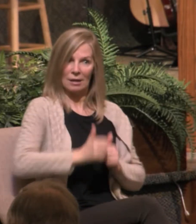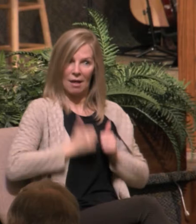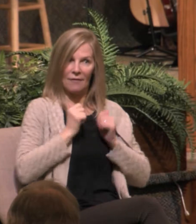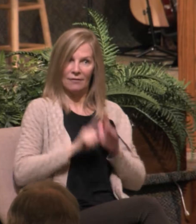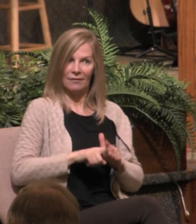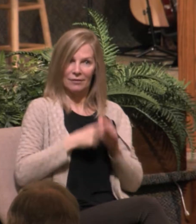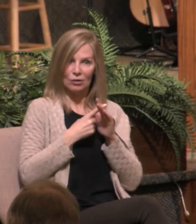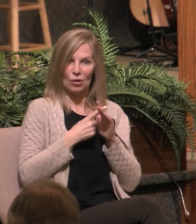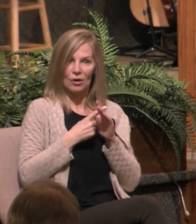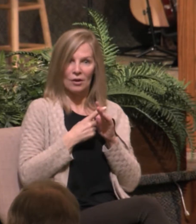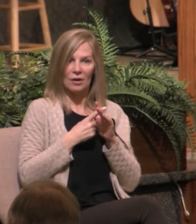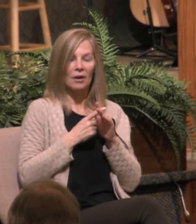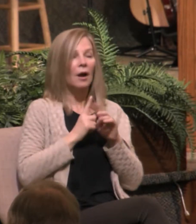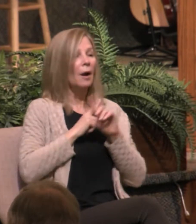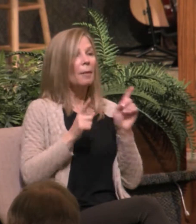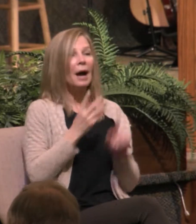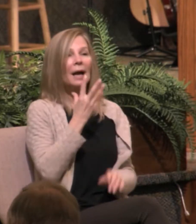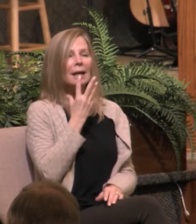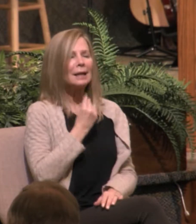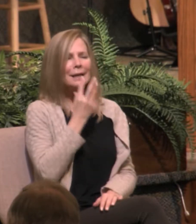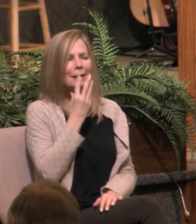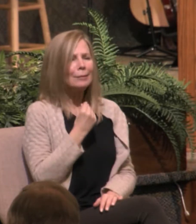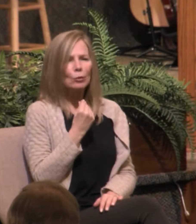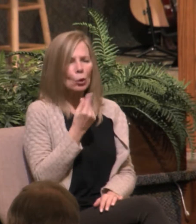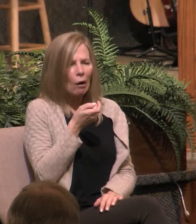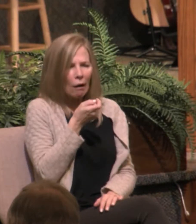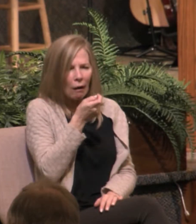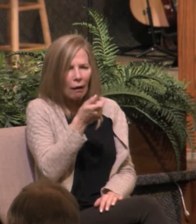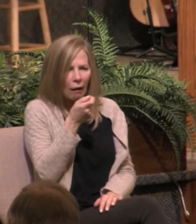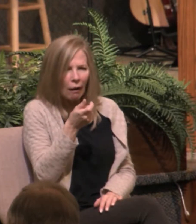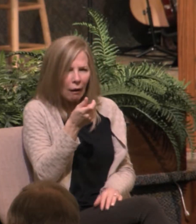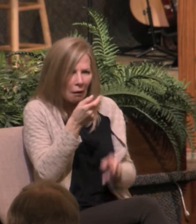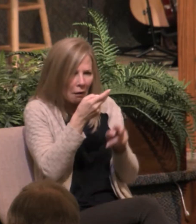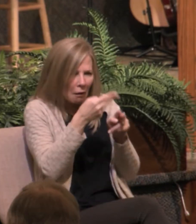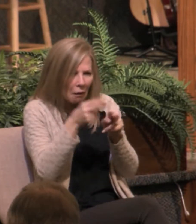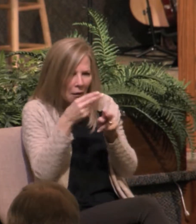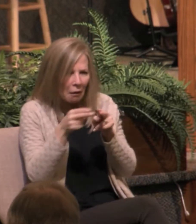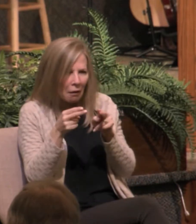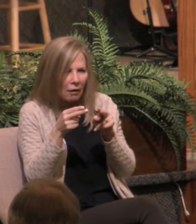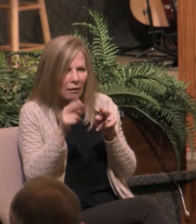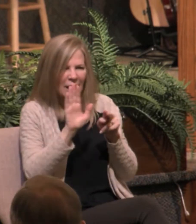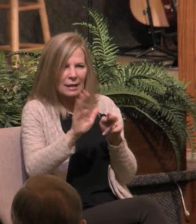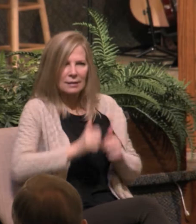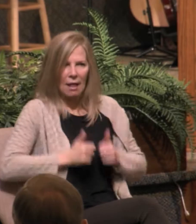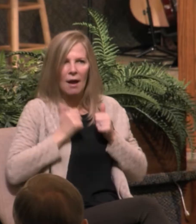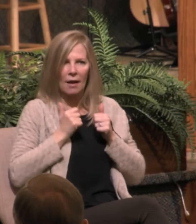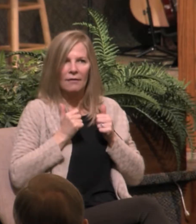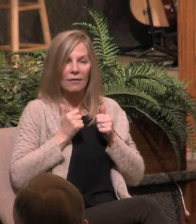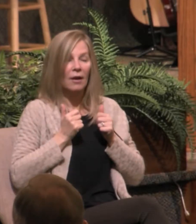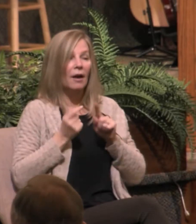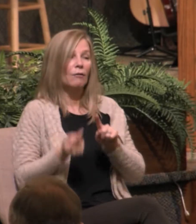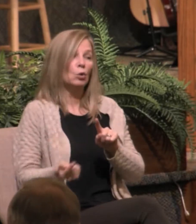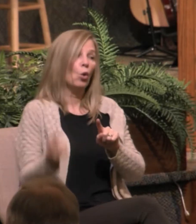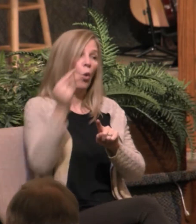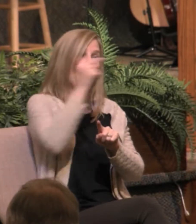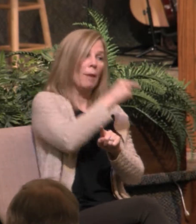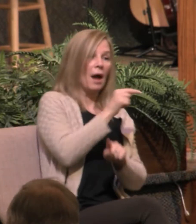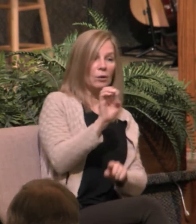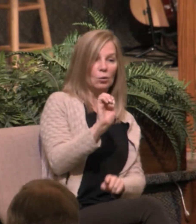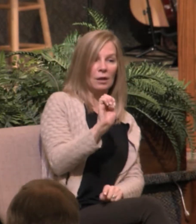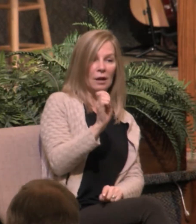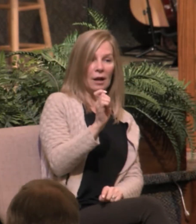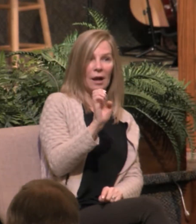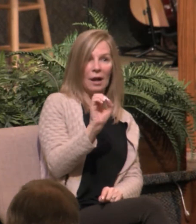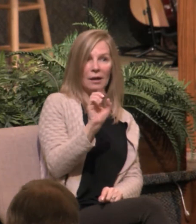But Hebrews only recounts snippets of his life. You could find detailed accounts in the book of Exodus, but also in other Old Testament books,